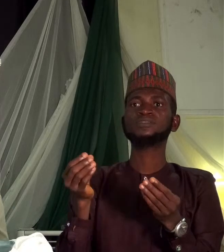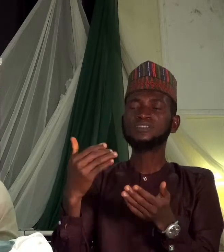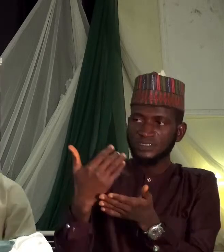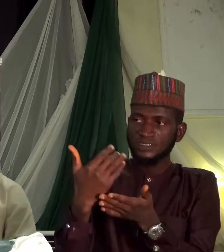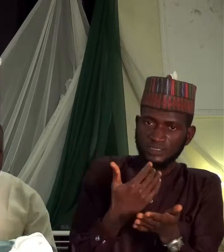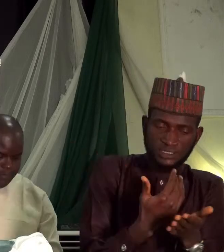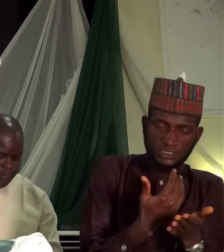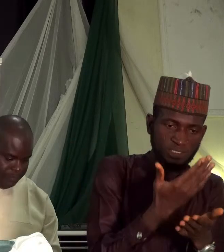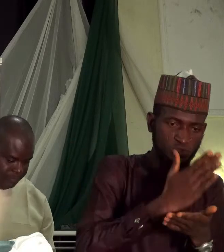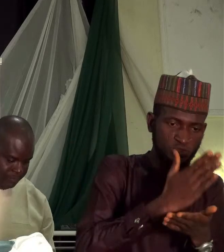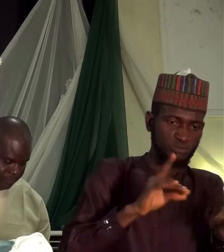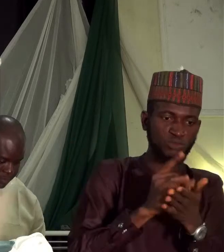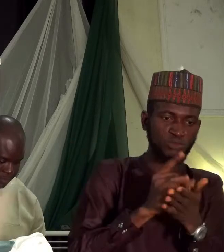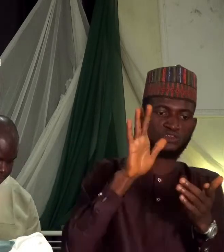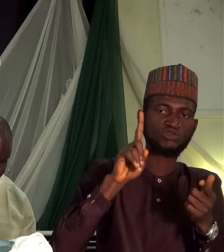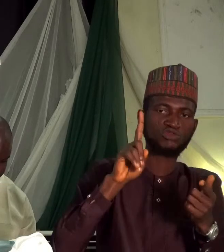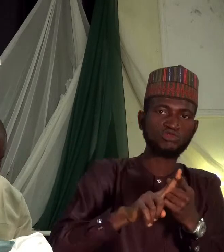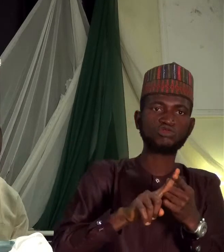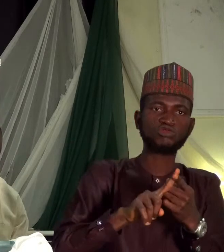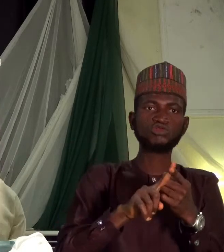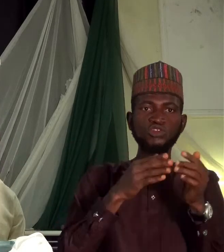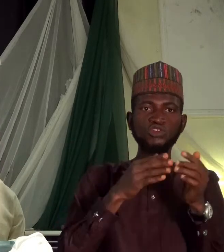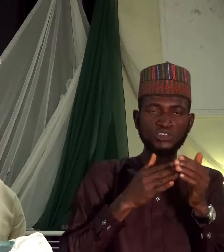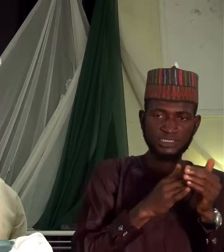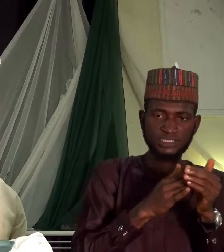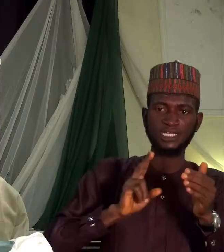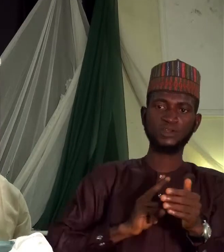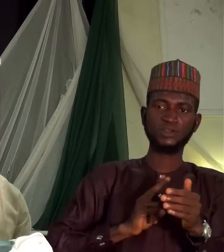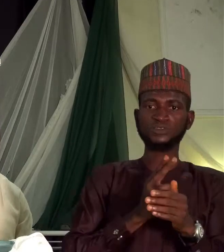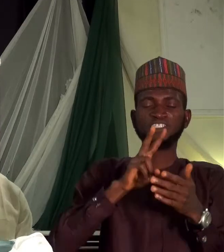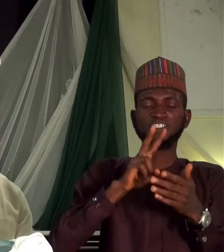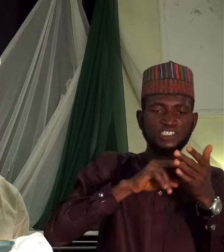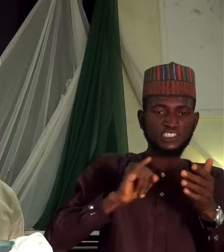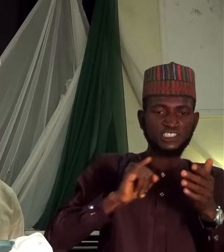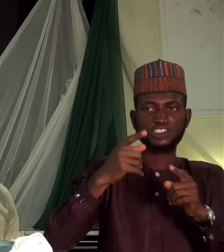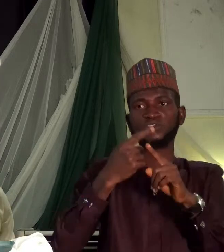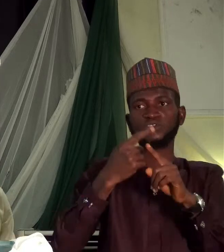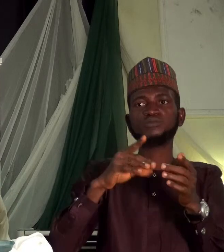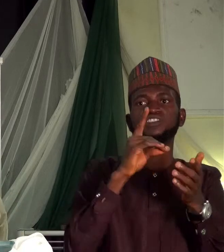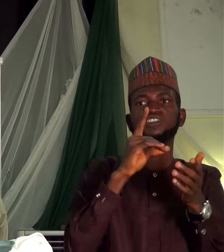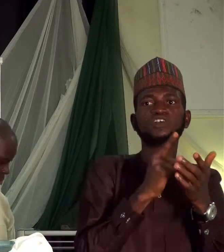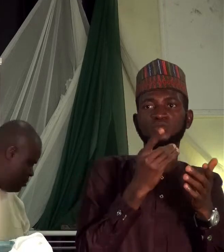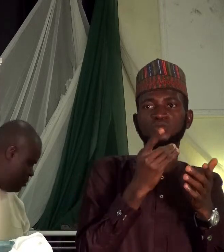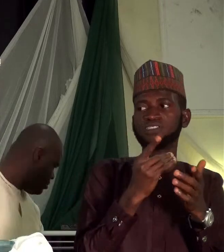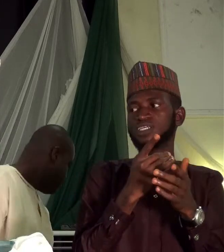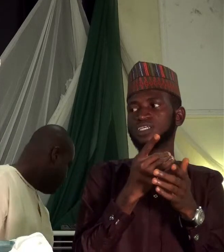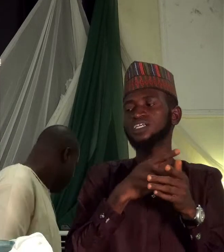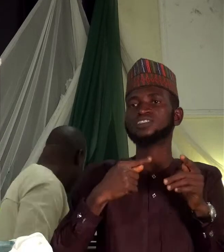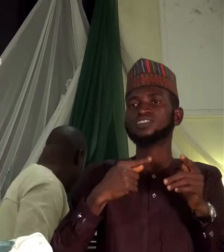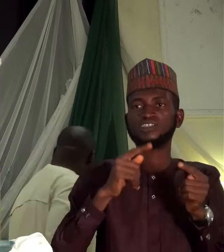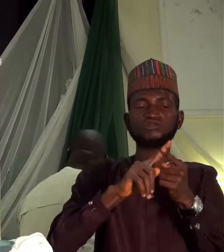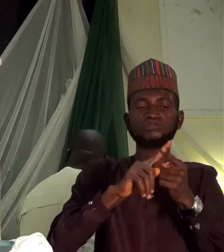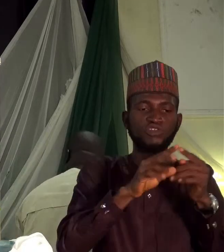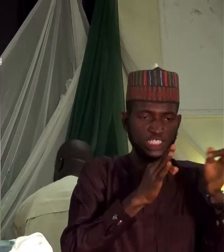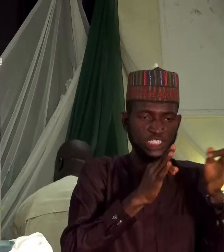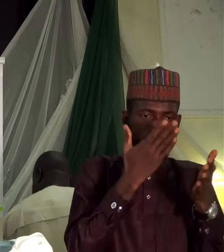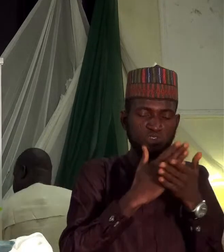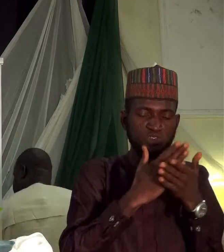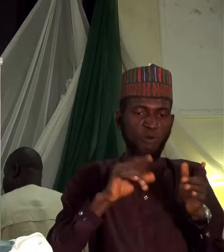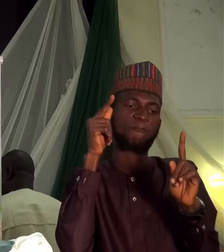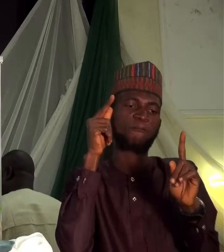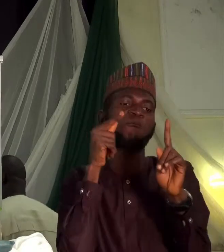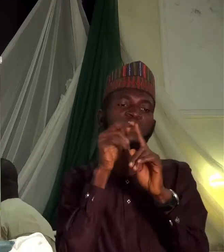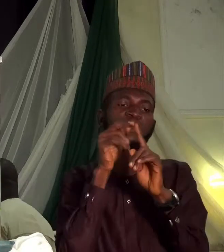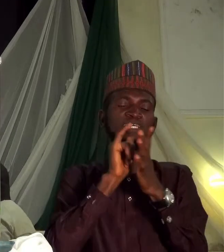serve as a guide. I will be reading from the documents, and at intervals, I may be explaining one thing or the other.